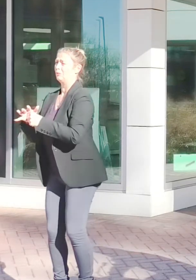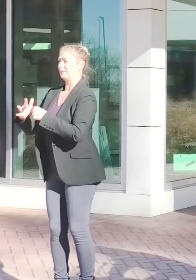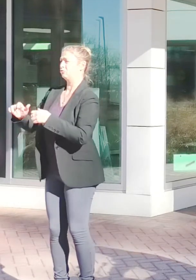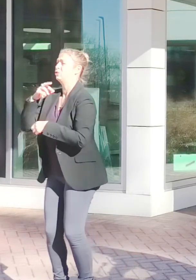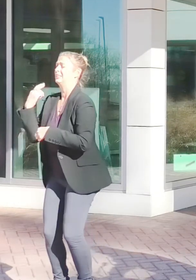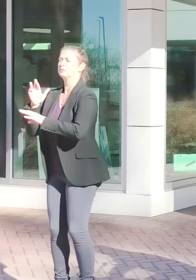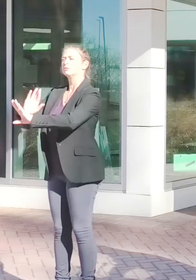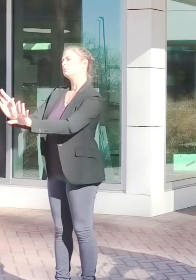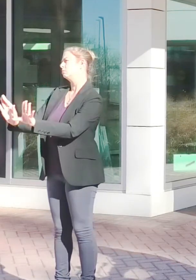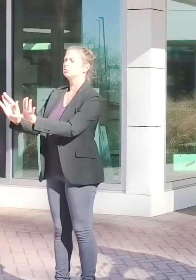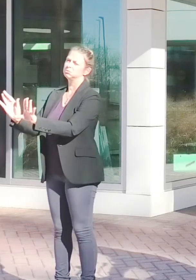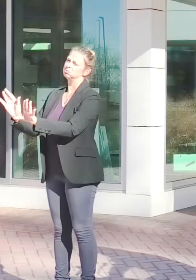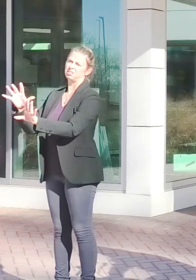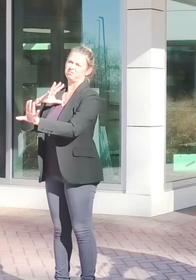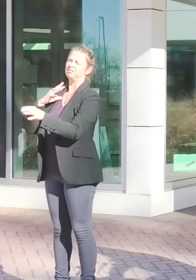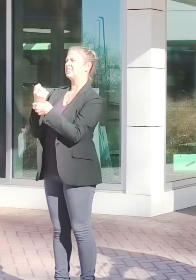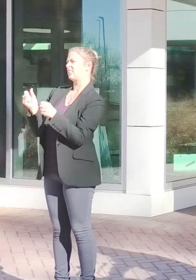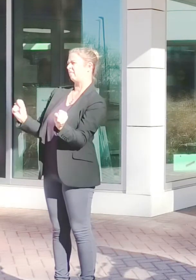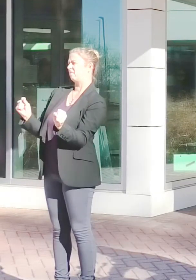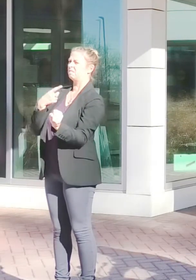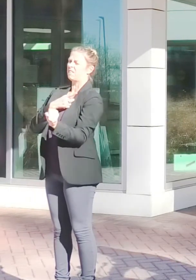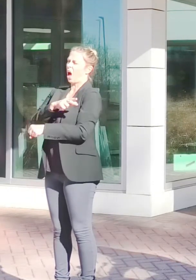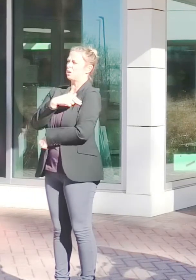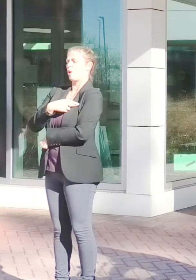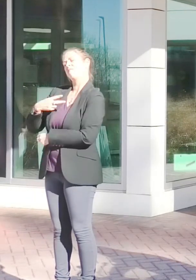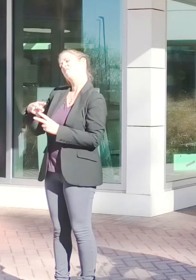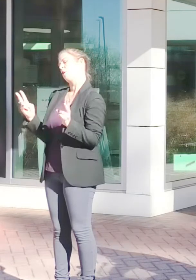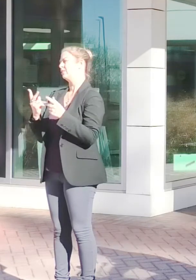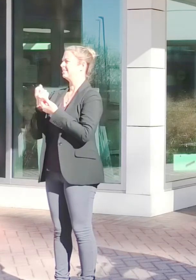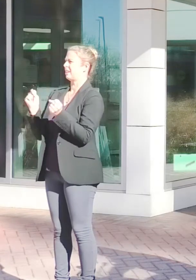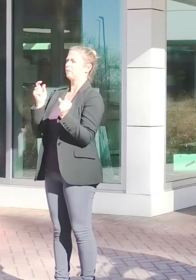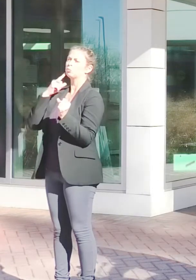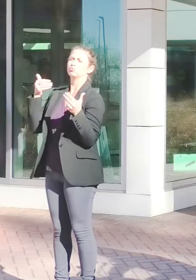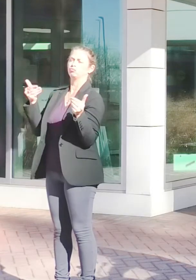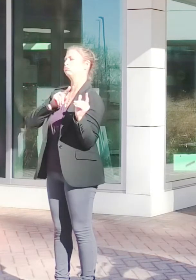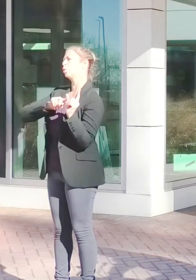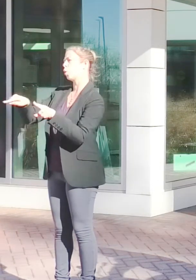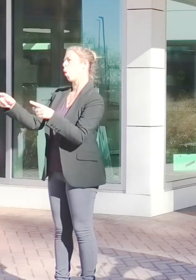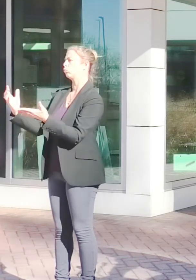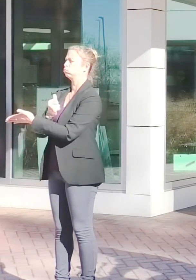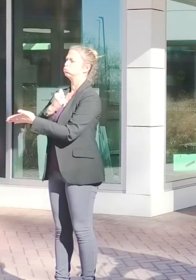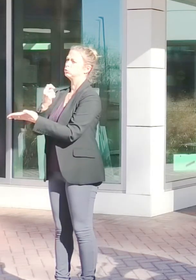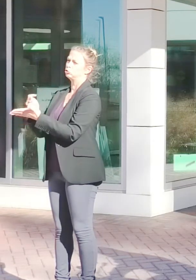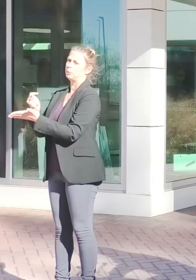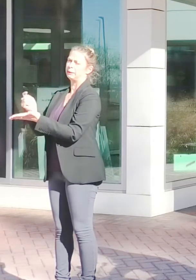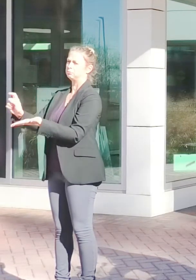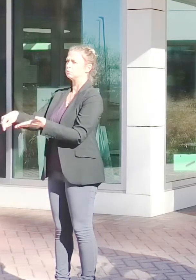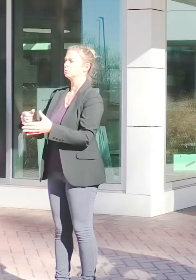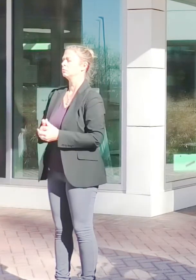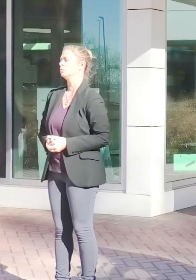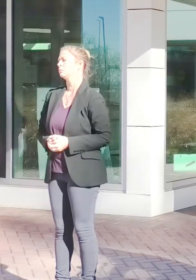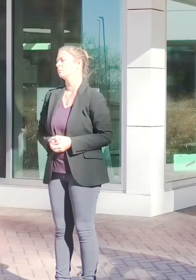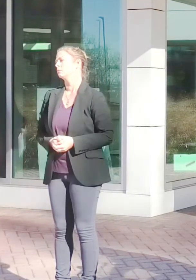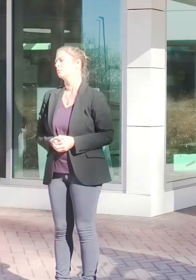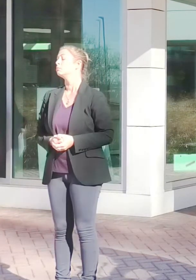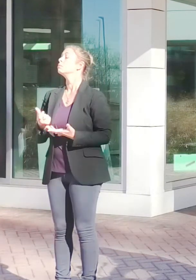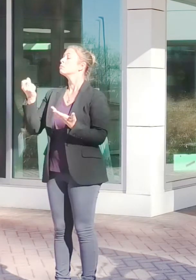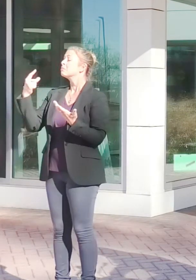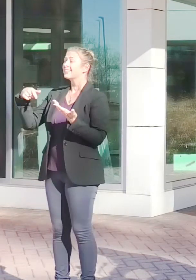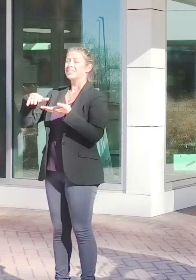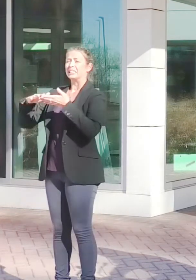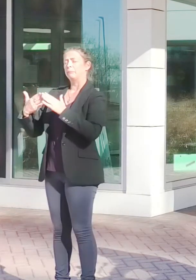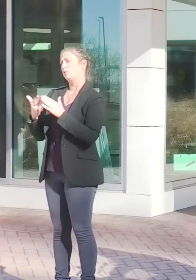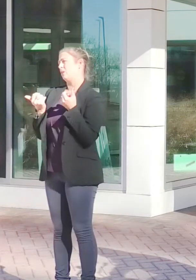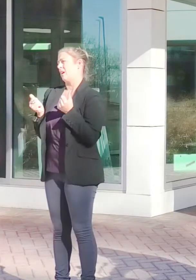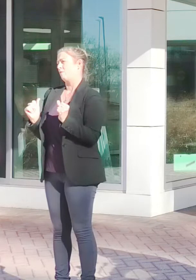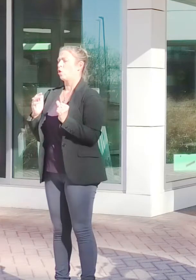System, and all county and state entities to manage the pandemic response. As mentioned before, this is a community effort, so I implore all of